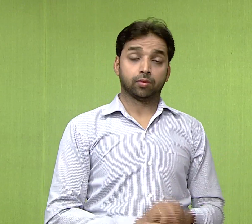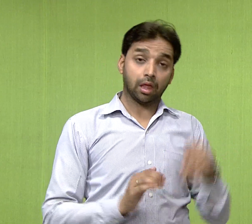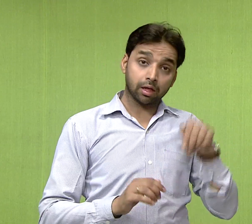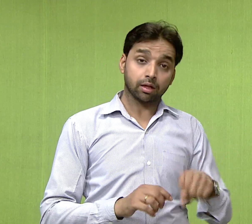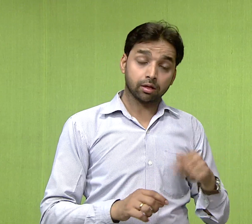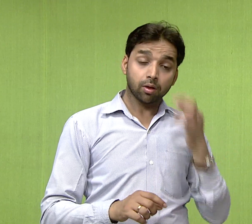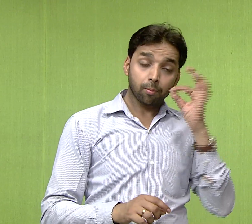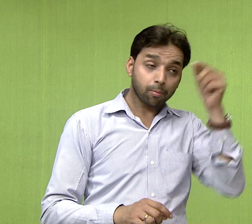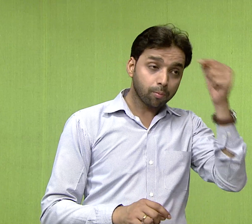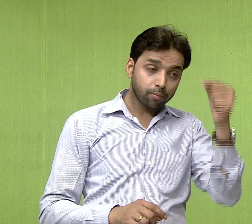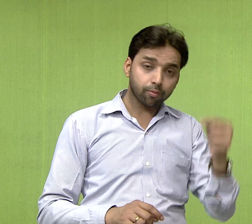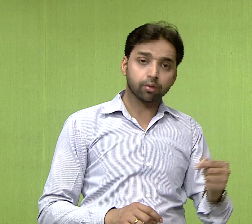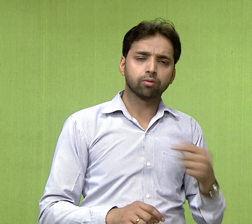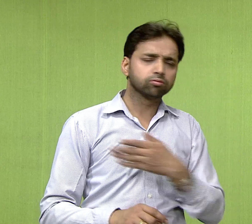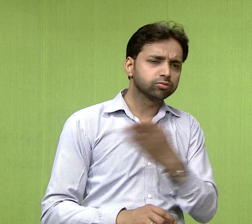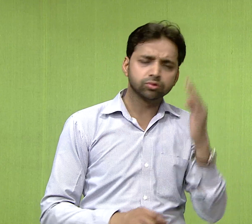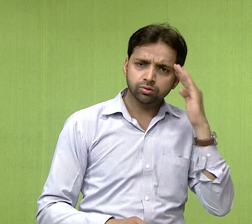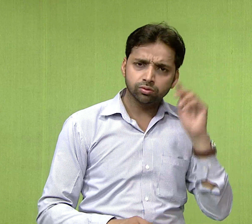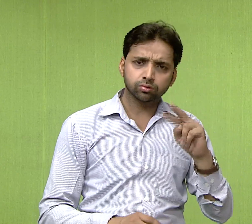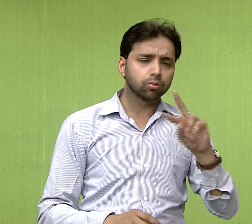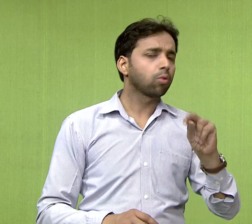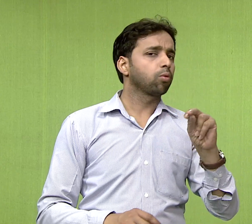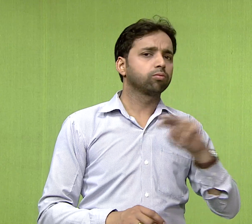That's a point we should not, dear learners.